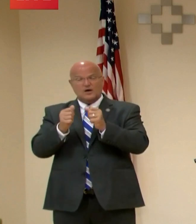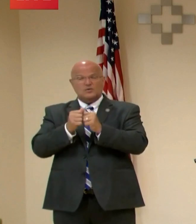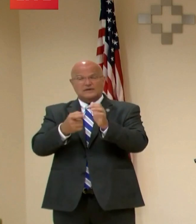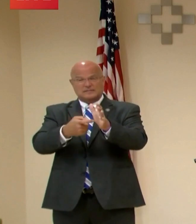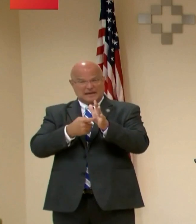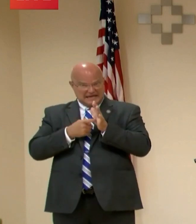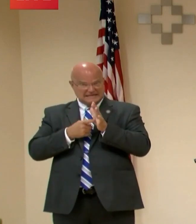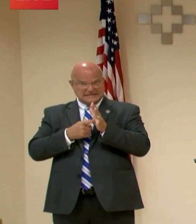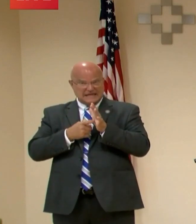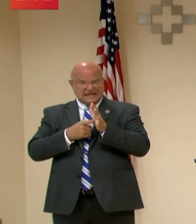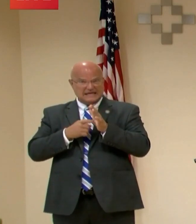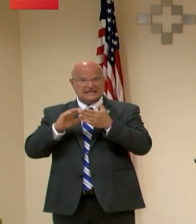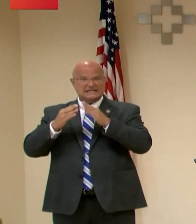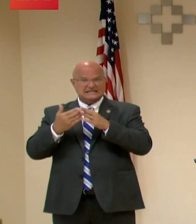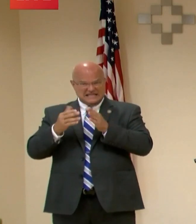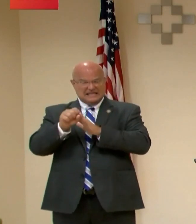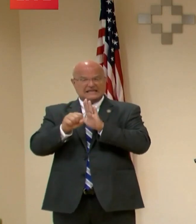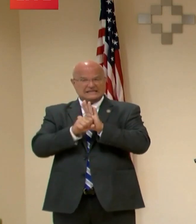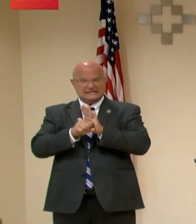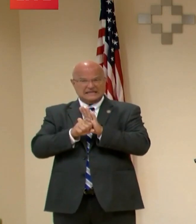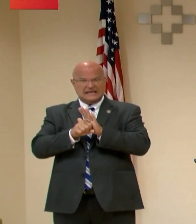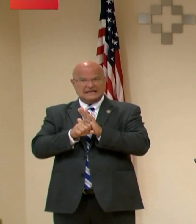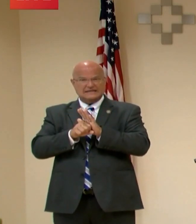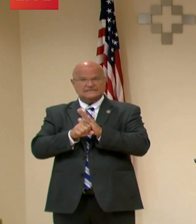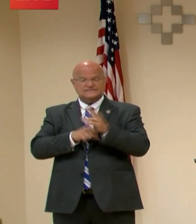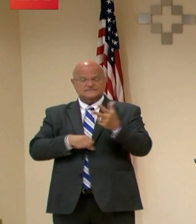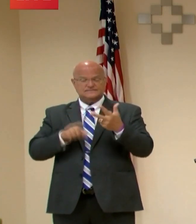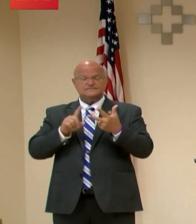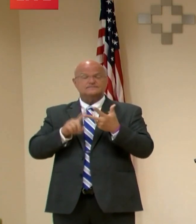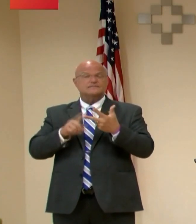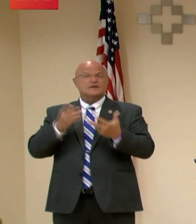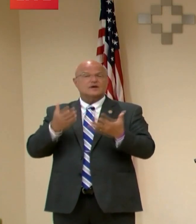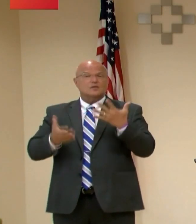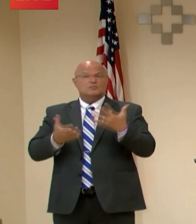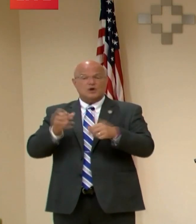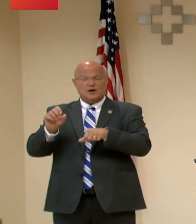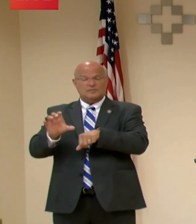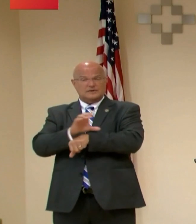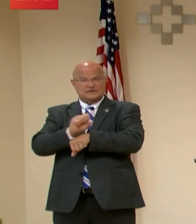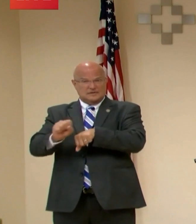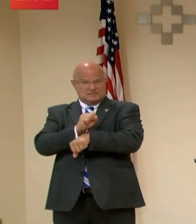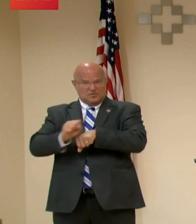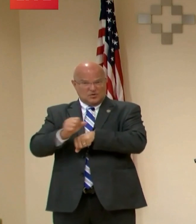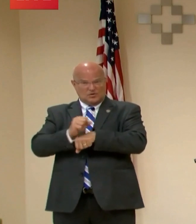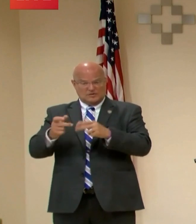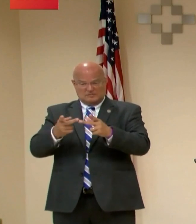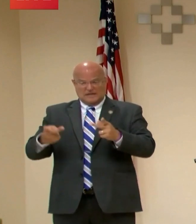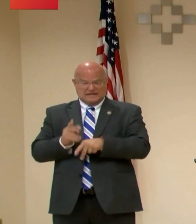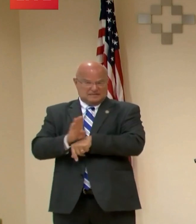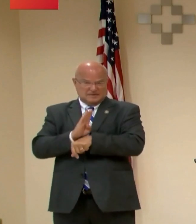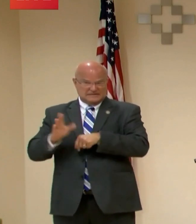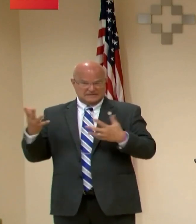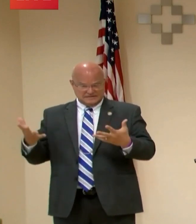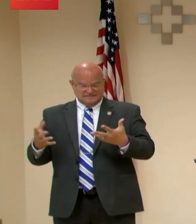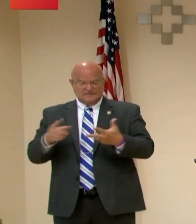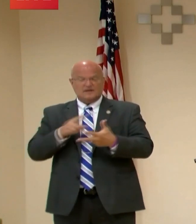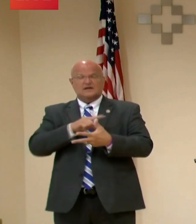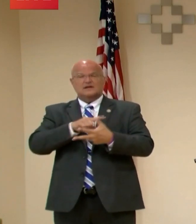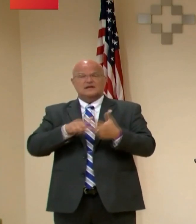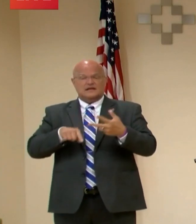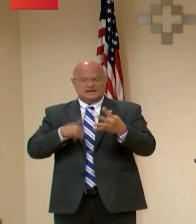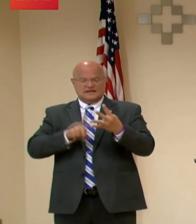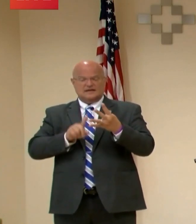the mandate of the city and the state, and probably the employer and the place of business. And so exercise